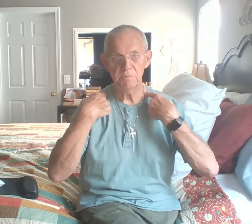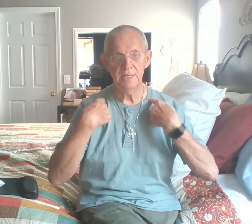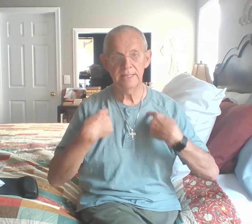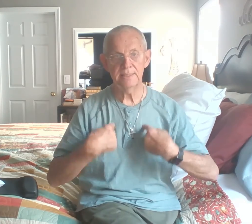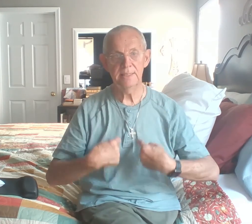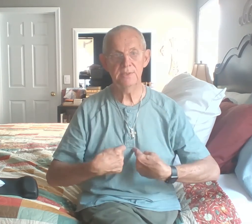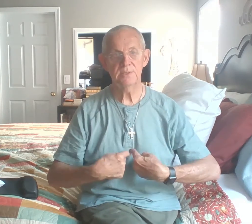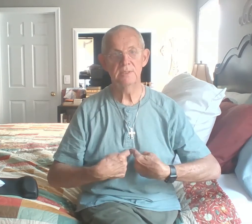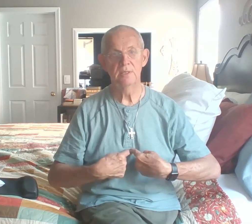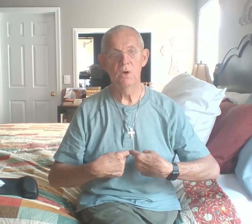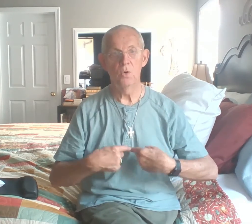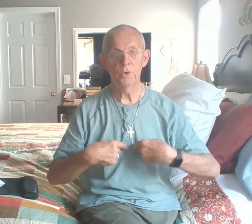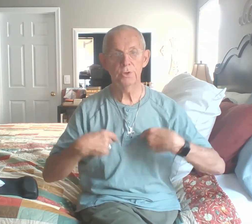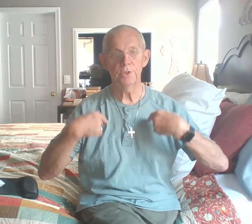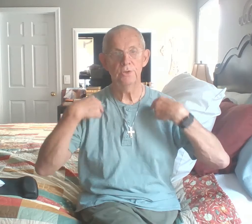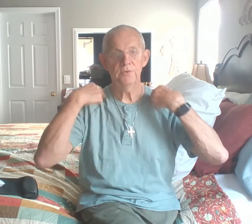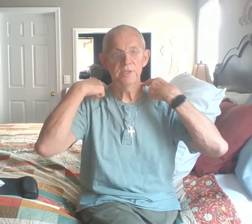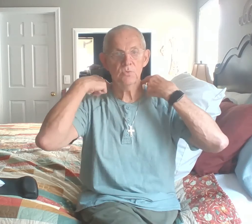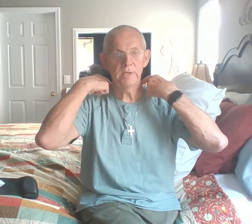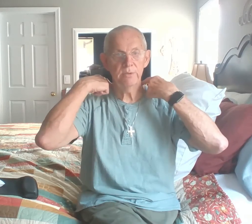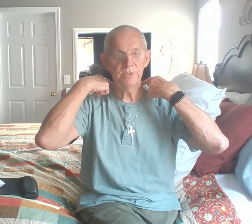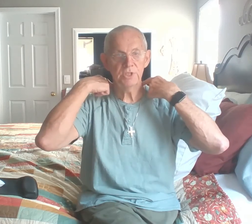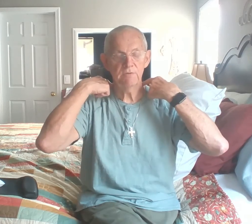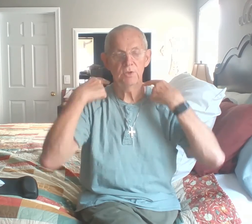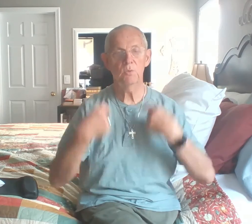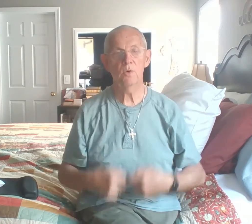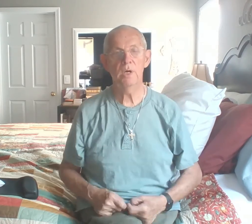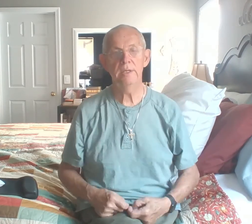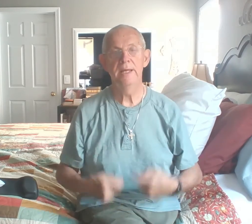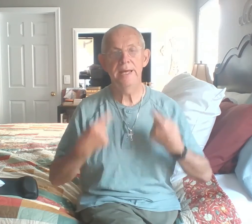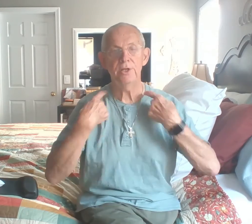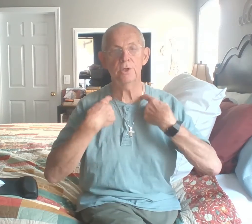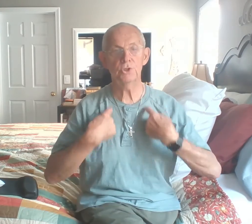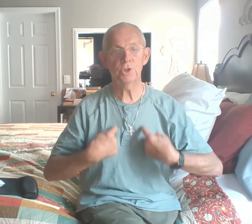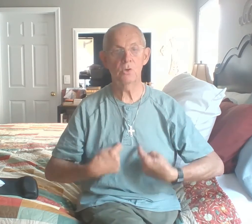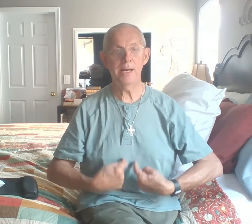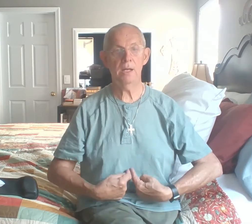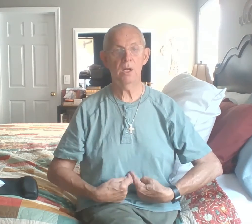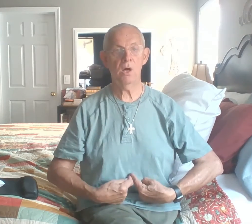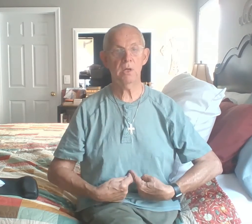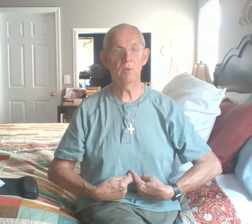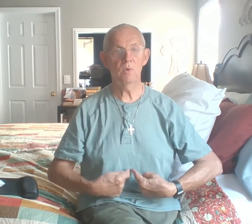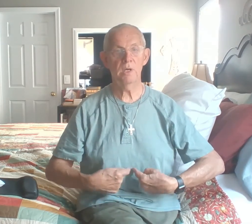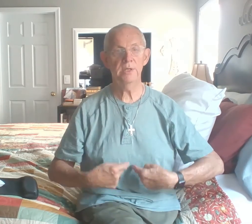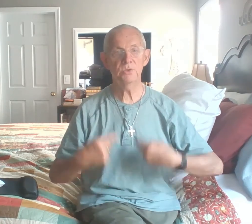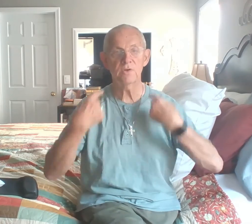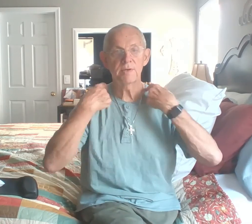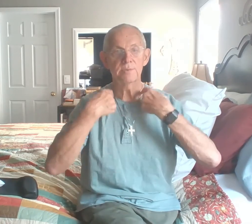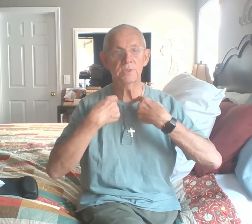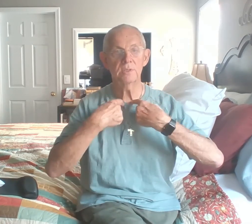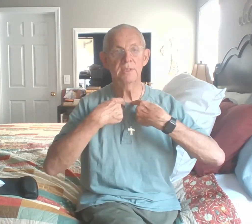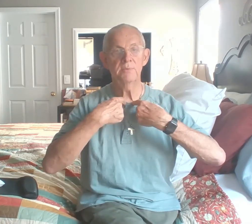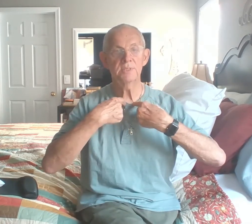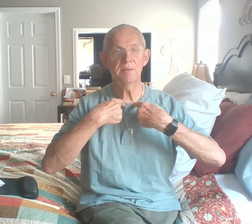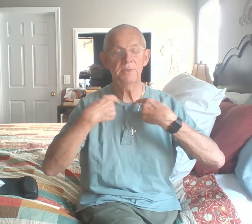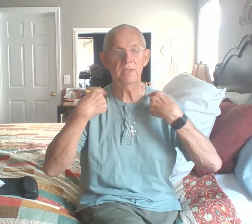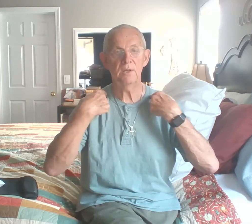like this, or you can do it this way, whichever you want, and you can show how long it was, or if it was up here